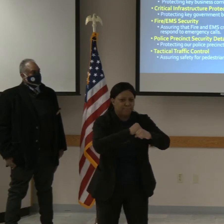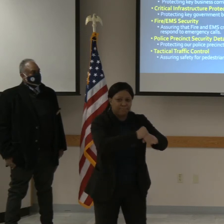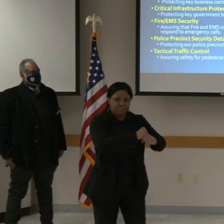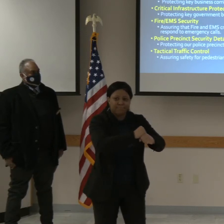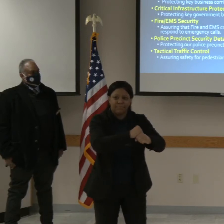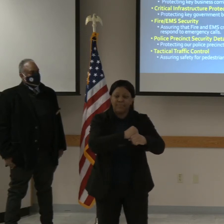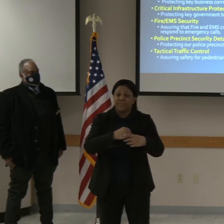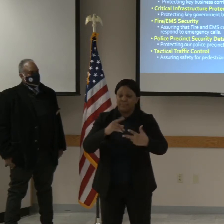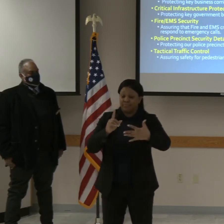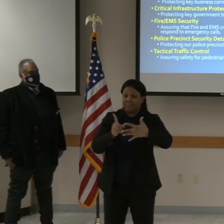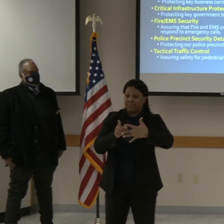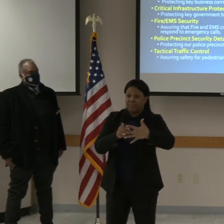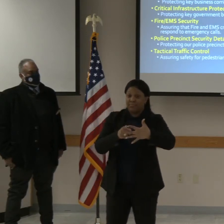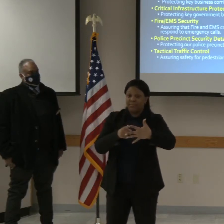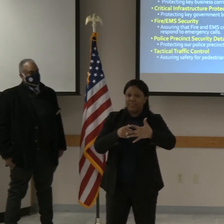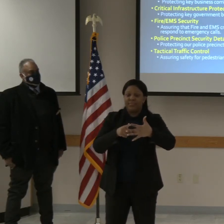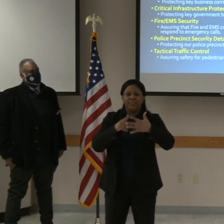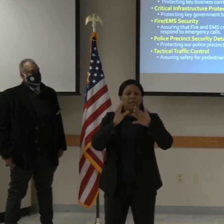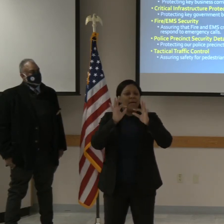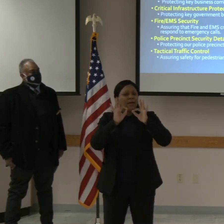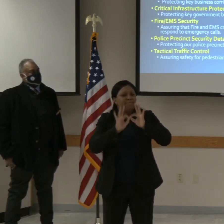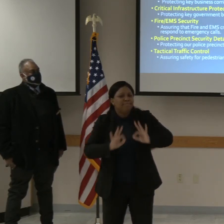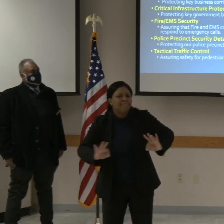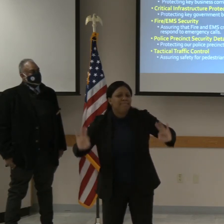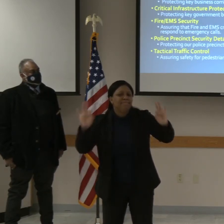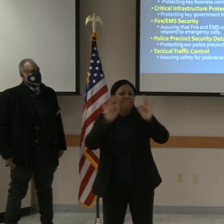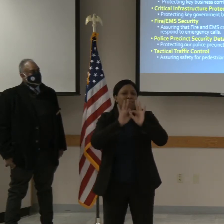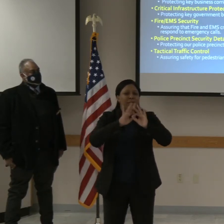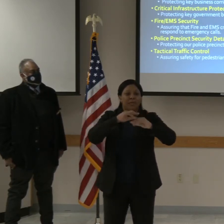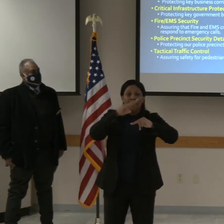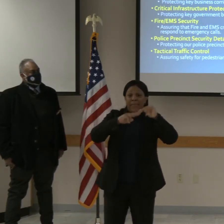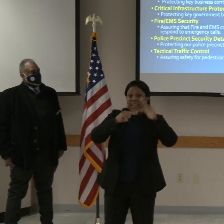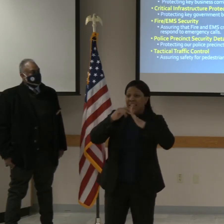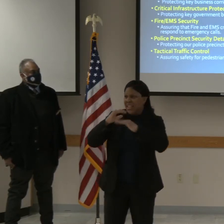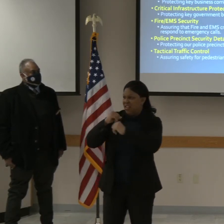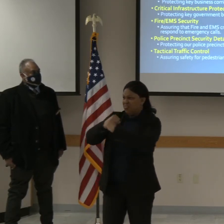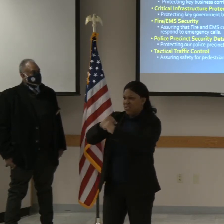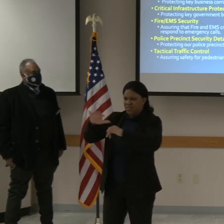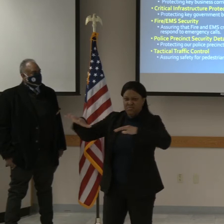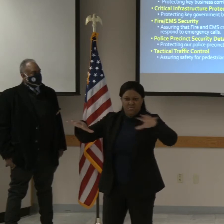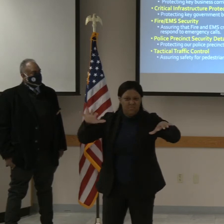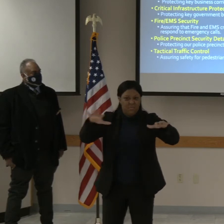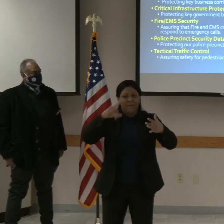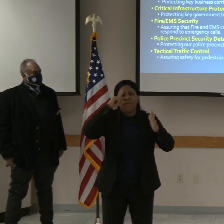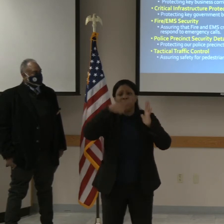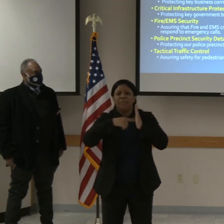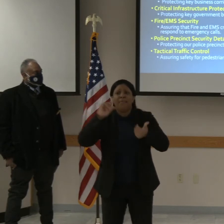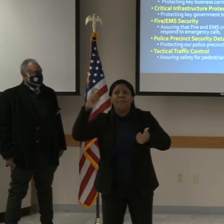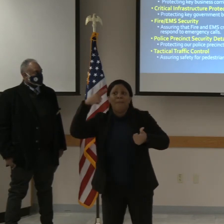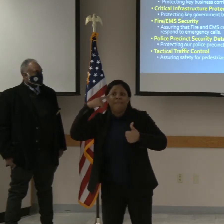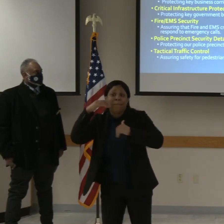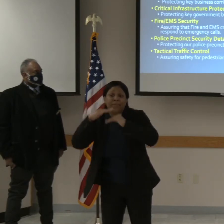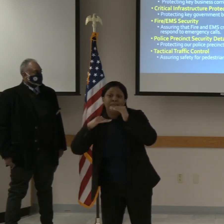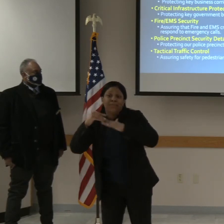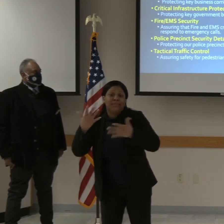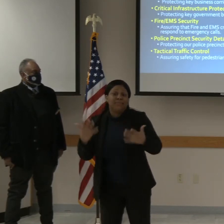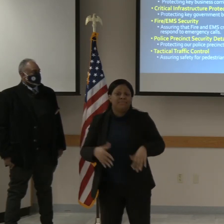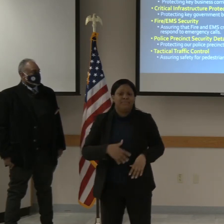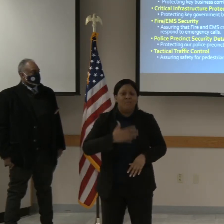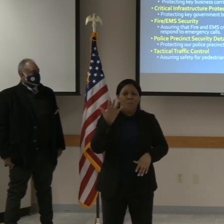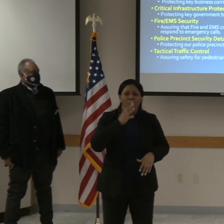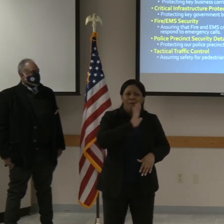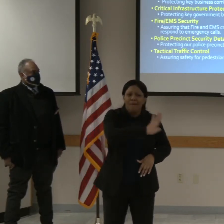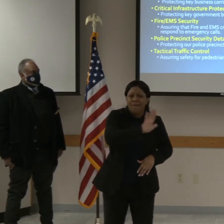infrastructure protection detail. Protecting key government buildings and infrastructure is an important task for law enforcement and the Minnesota National